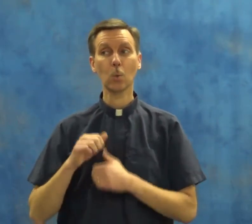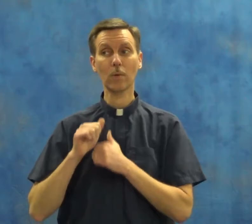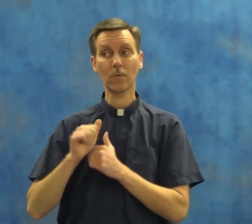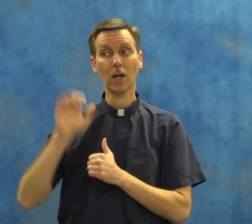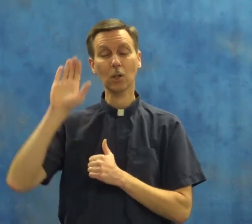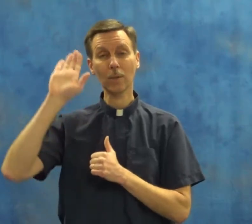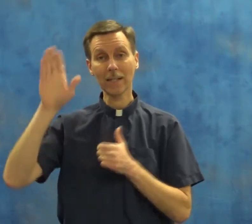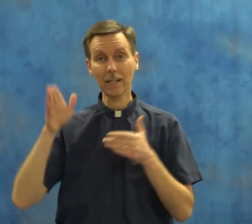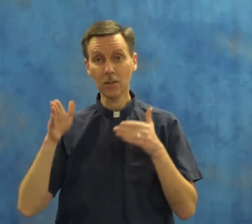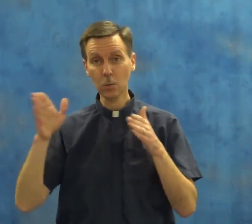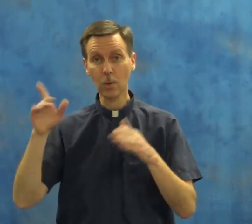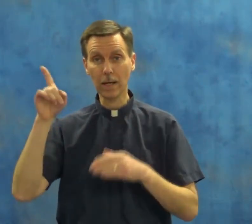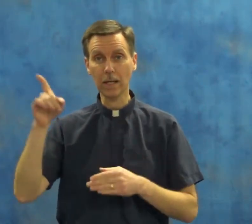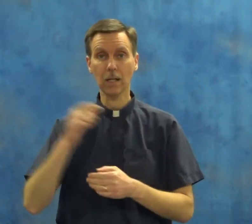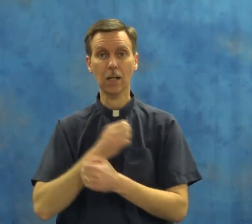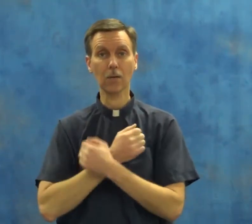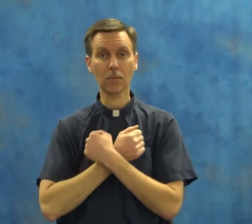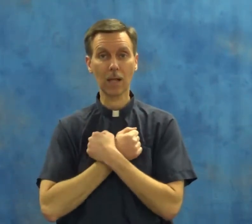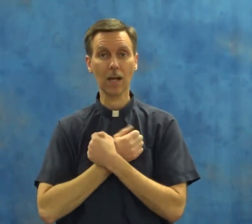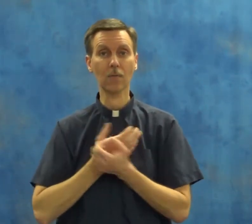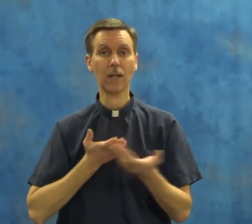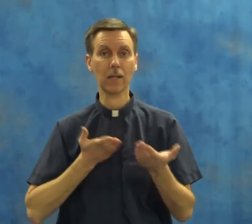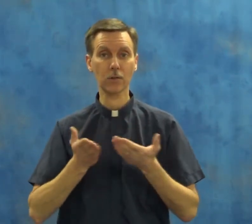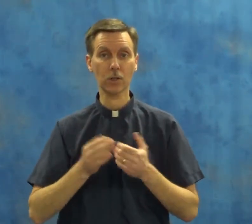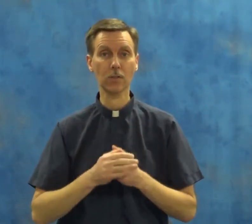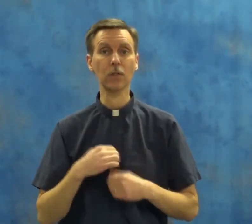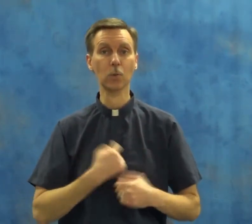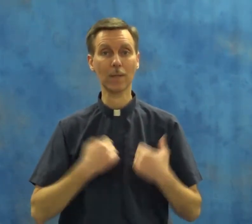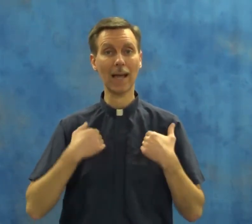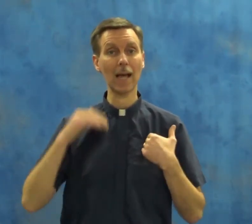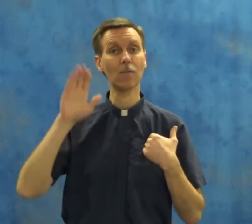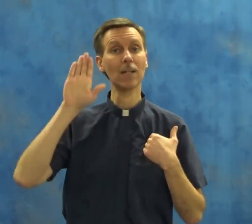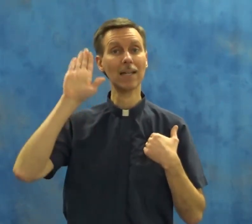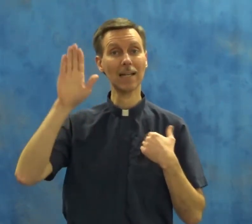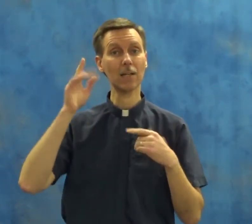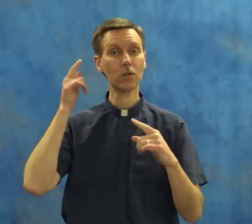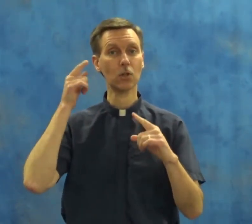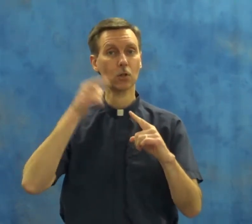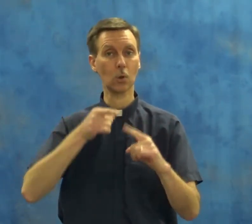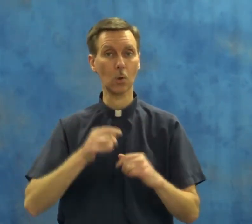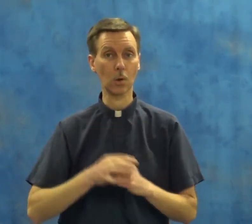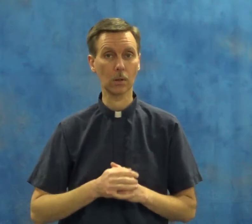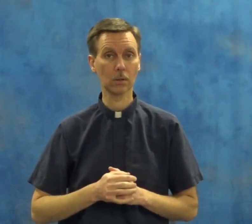We follow his way of love and service. We have his goal